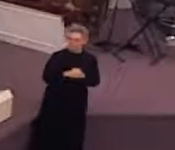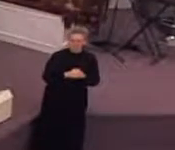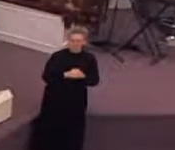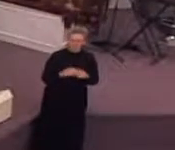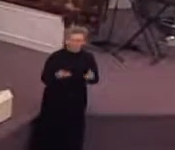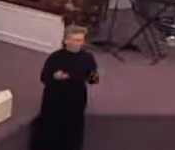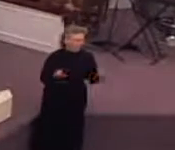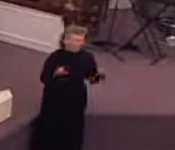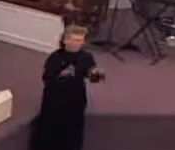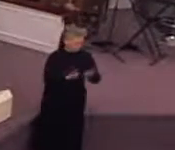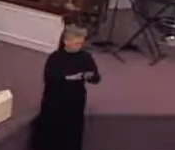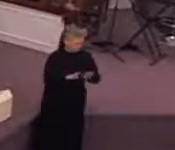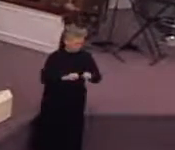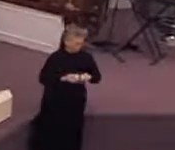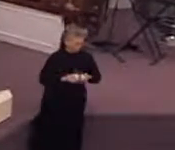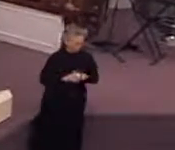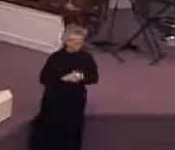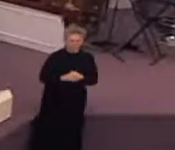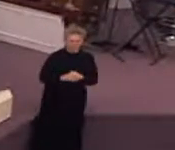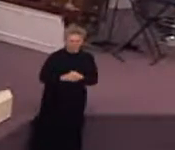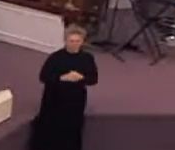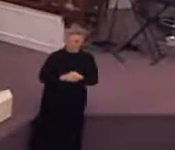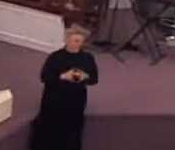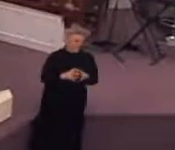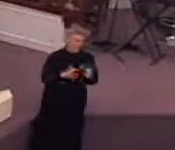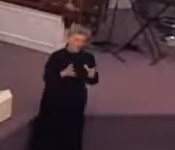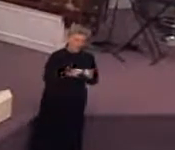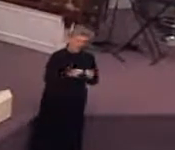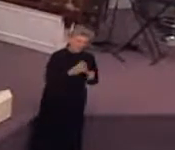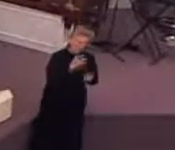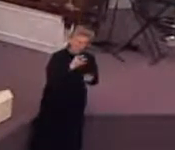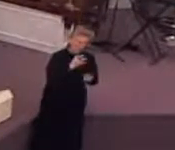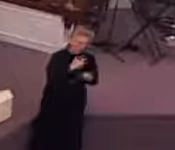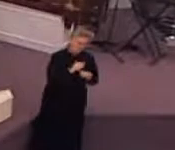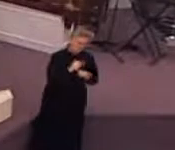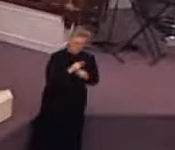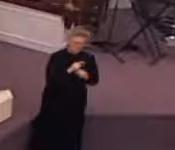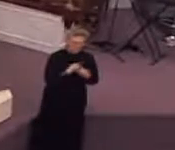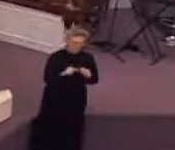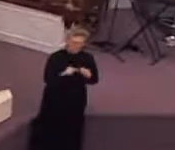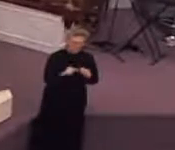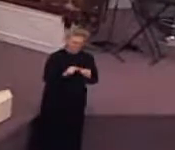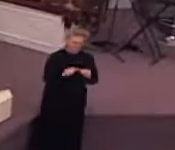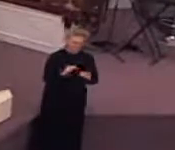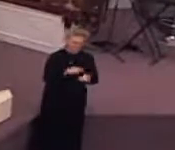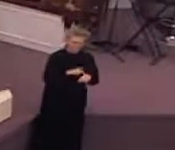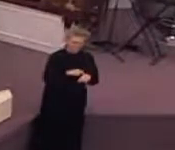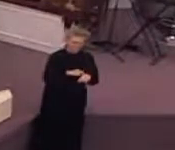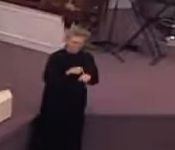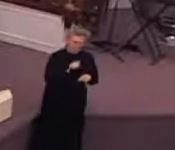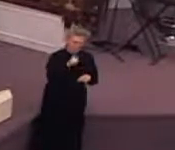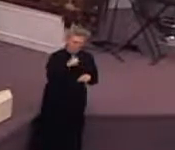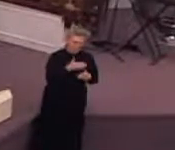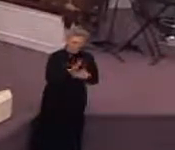I close tonight. A lot more I would like to say, but time doesn't allow because we live off of